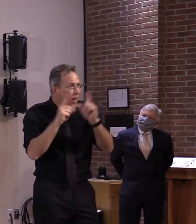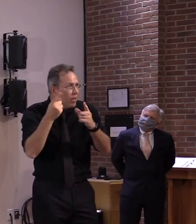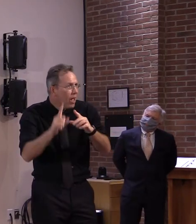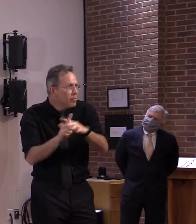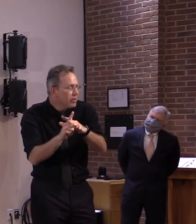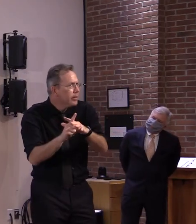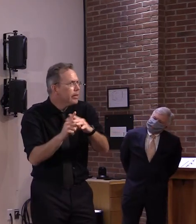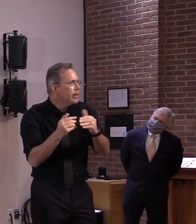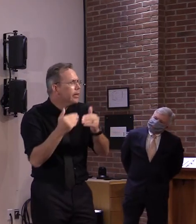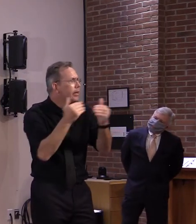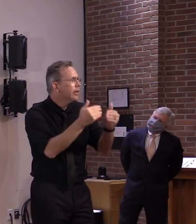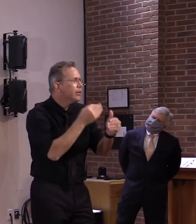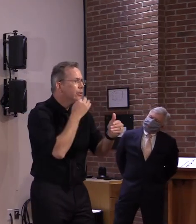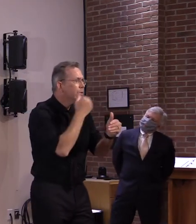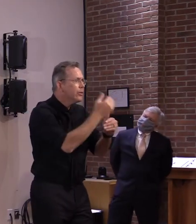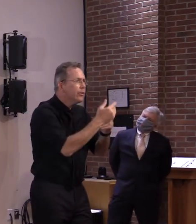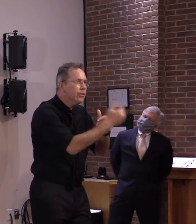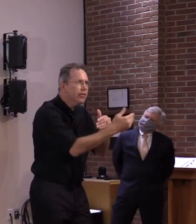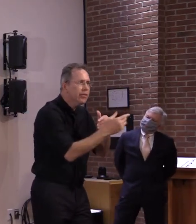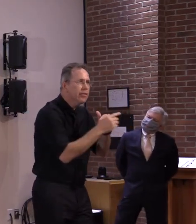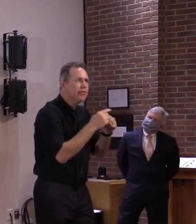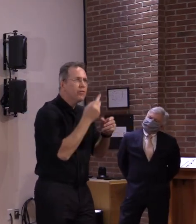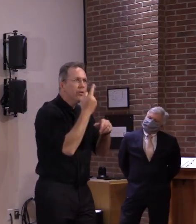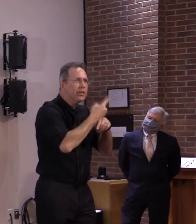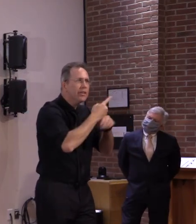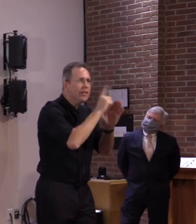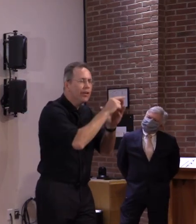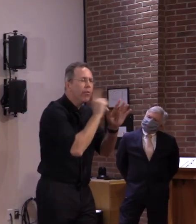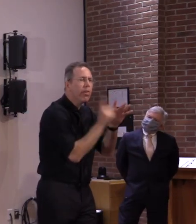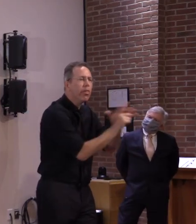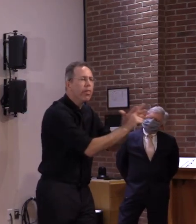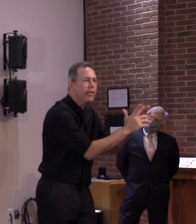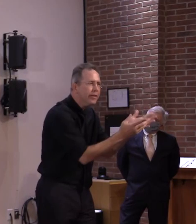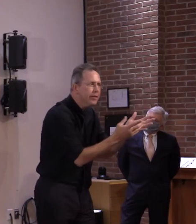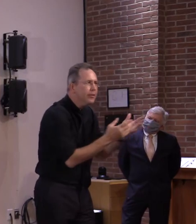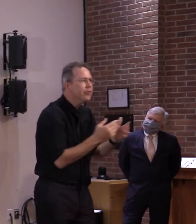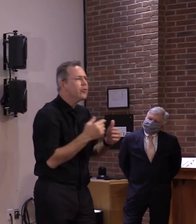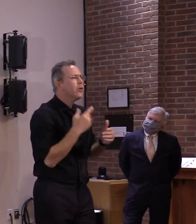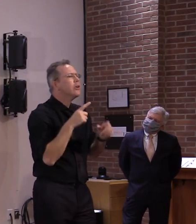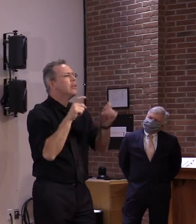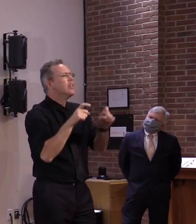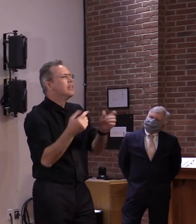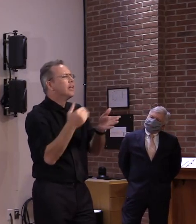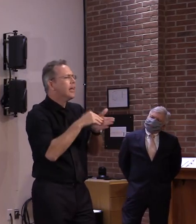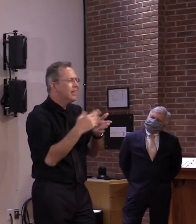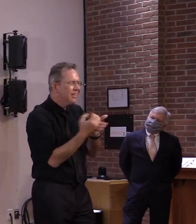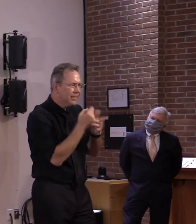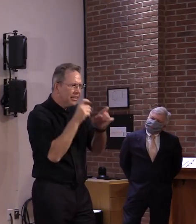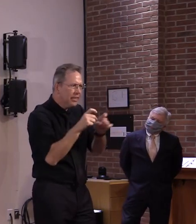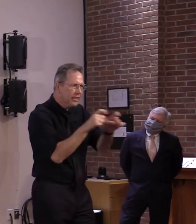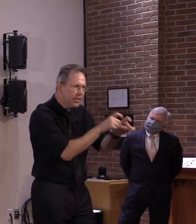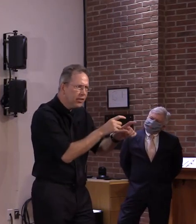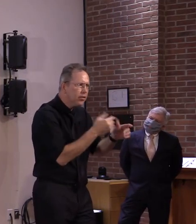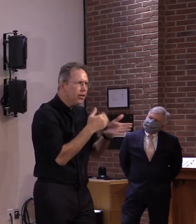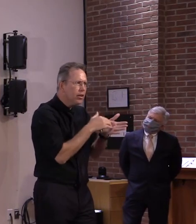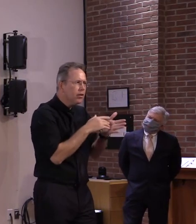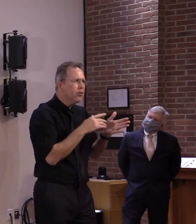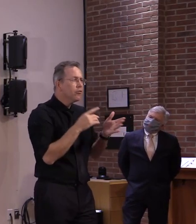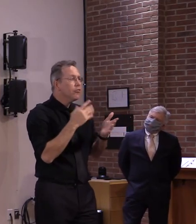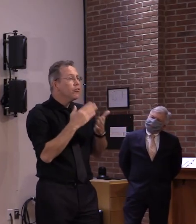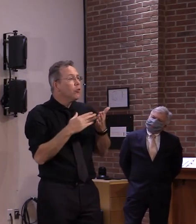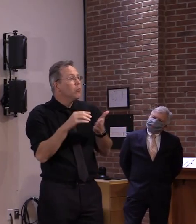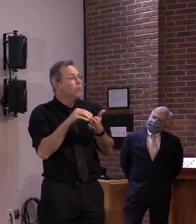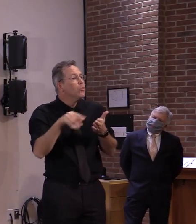have occurred, that students had the opportunity to be retested. So those who would have gotten tested early in the week this